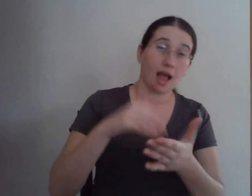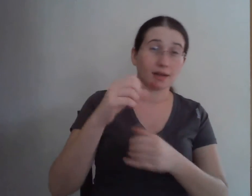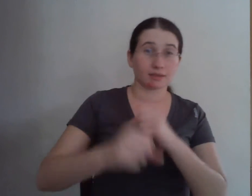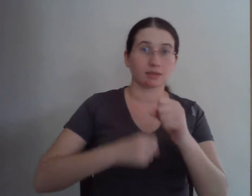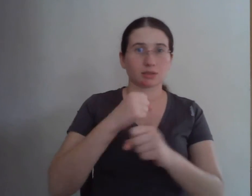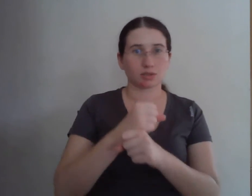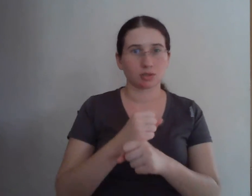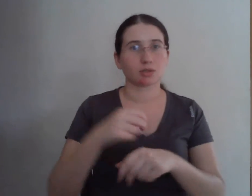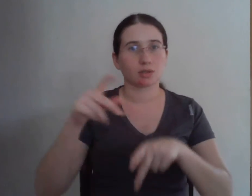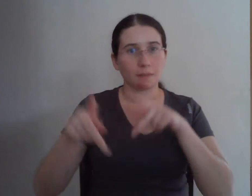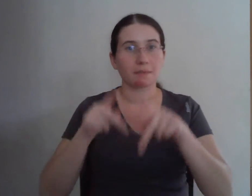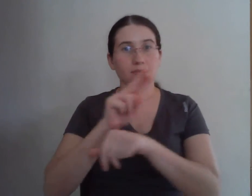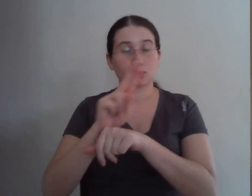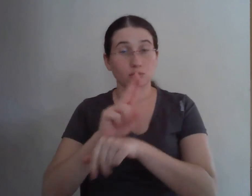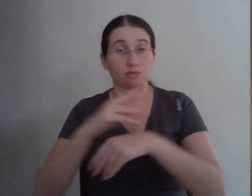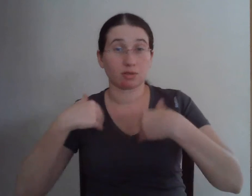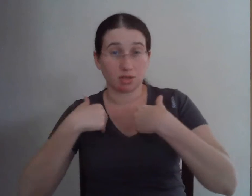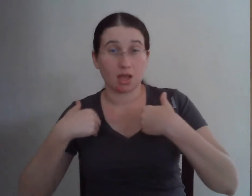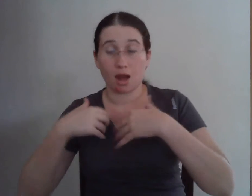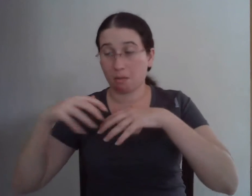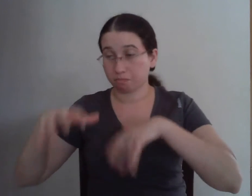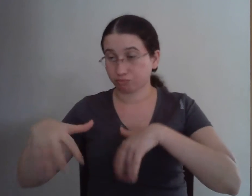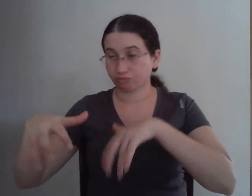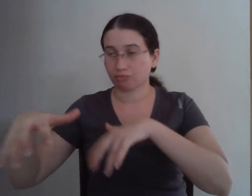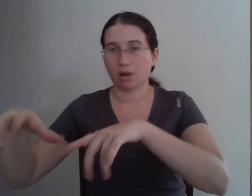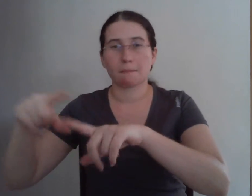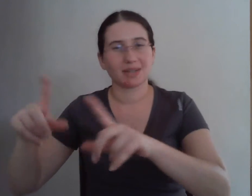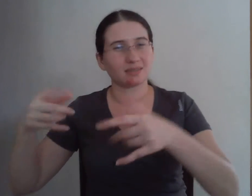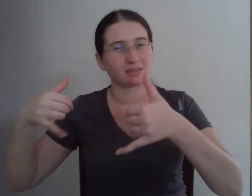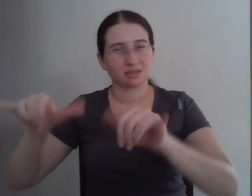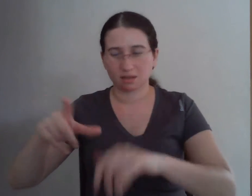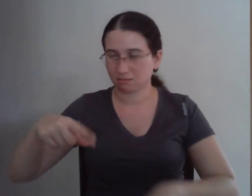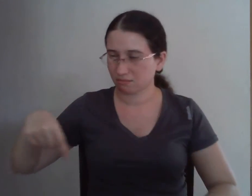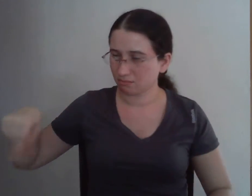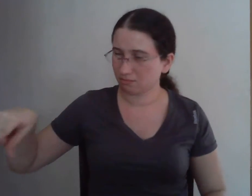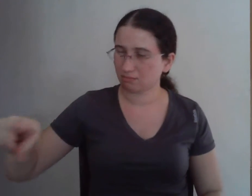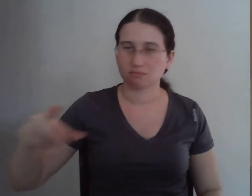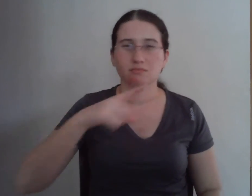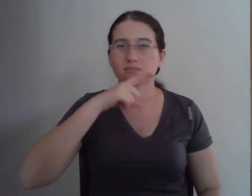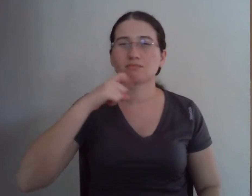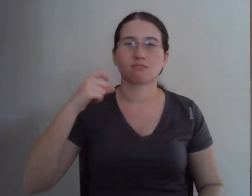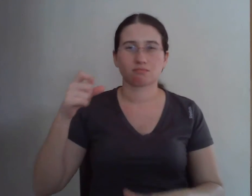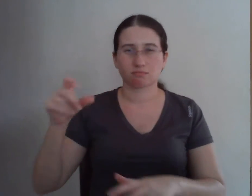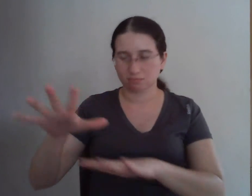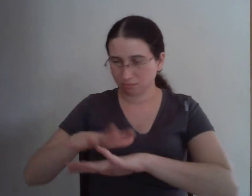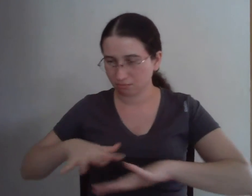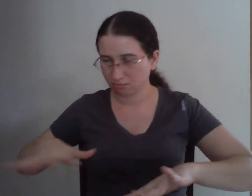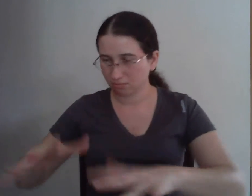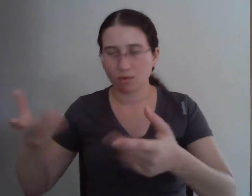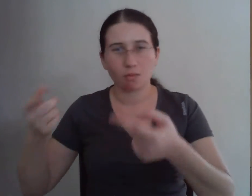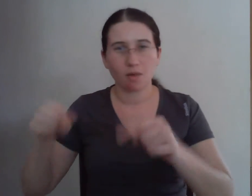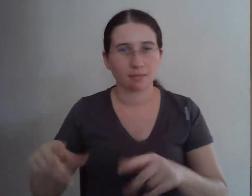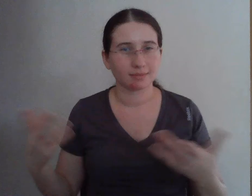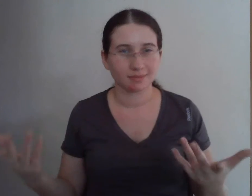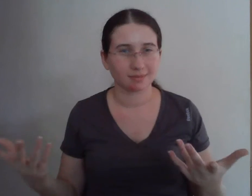pastoralists bunching and moving their animals, but they had created the great man-made deserts of the world. Then we'd had 100